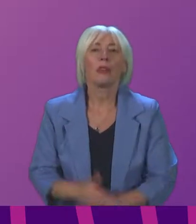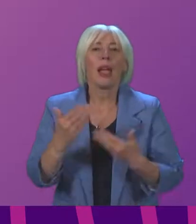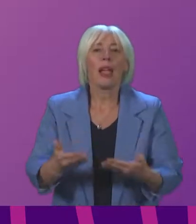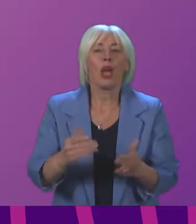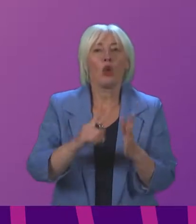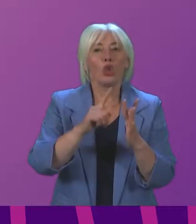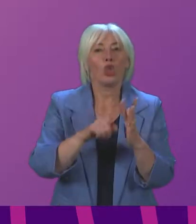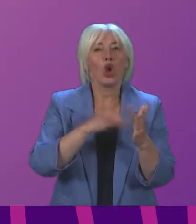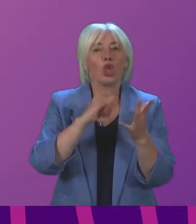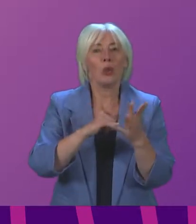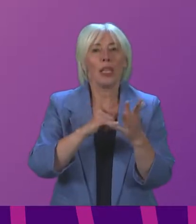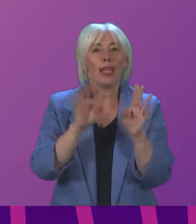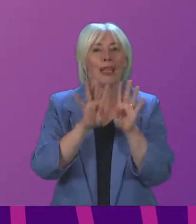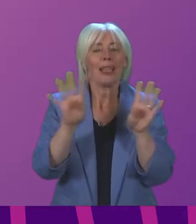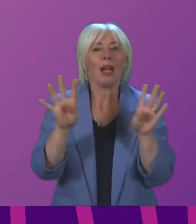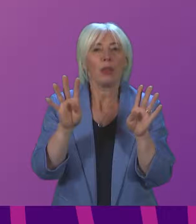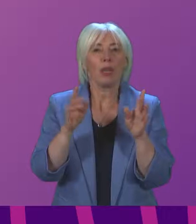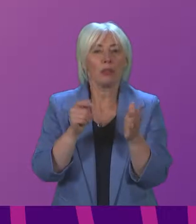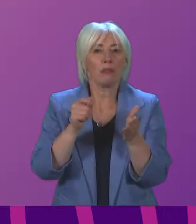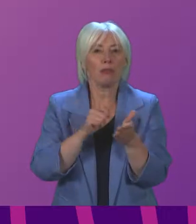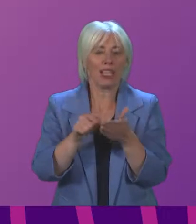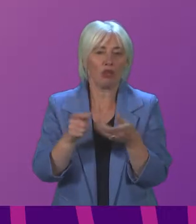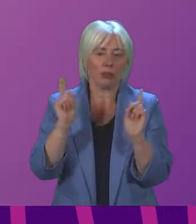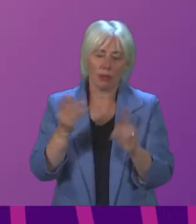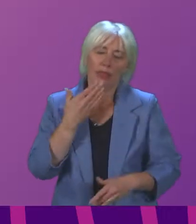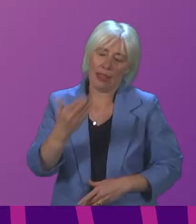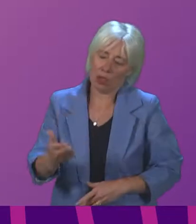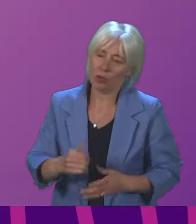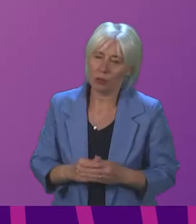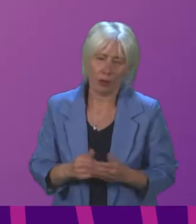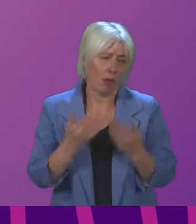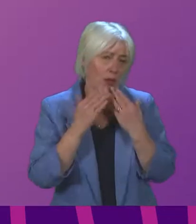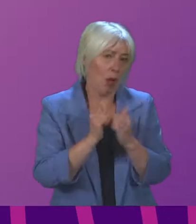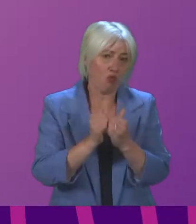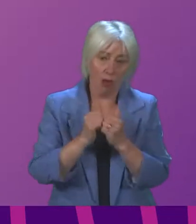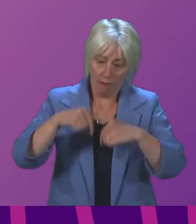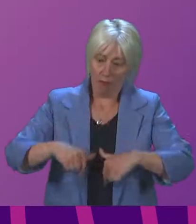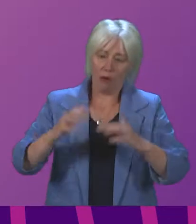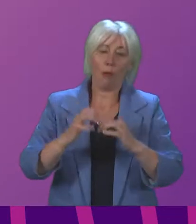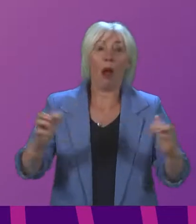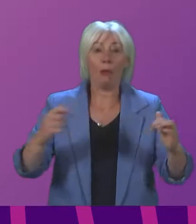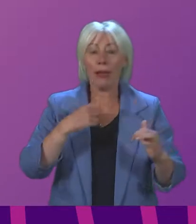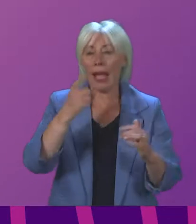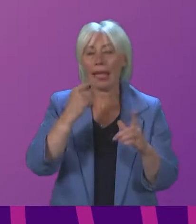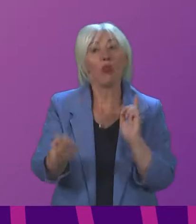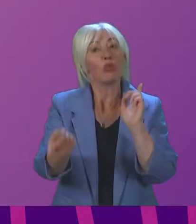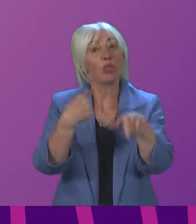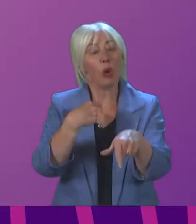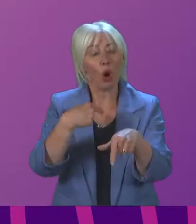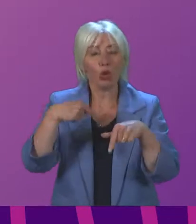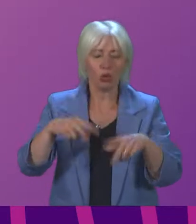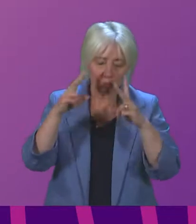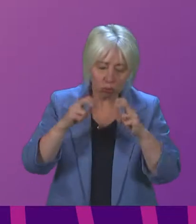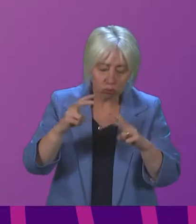Swinney, Cabinet Secretary. Thank you, President Officer. I grateful to Parliament for the opportunity to respond to the important scrutiny work